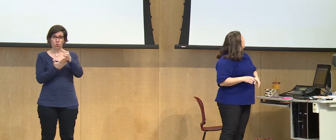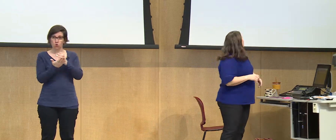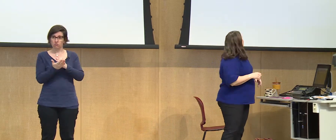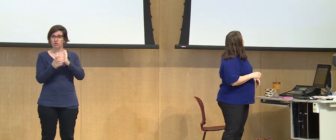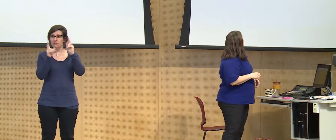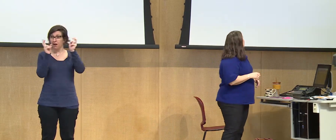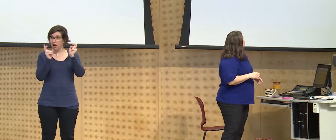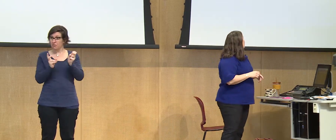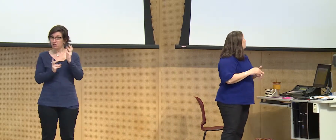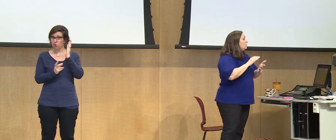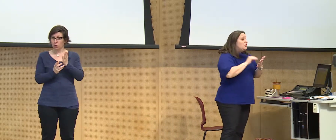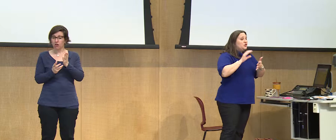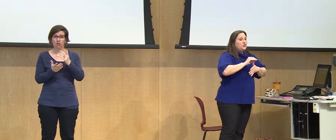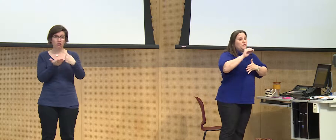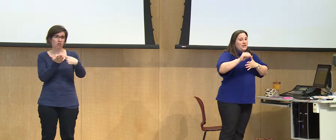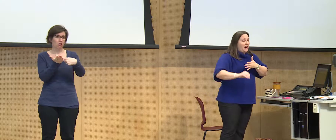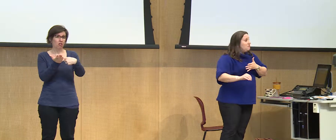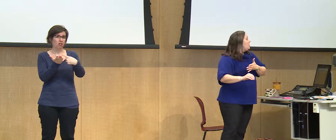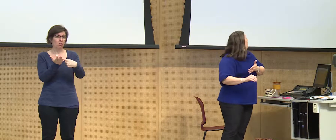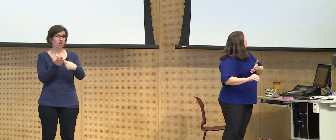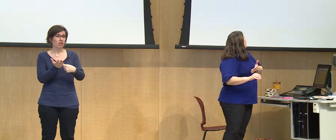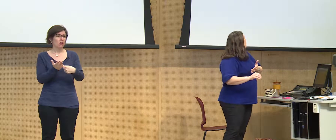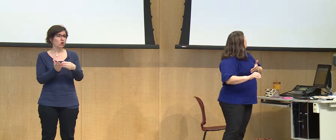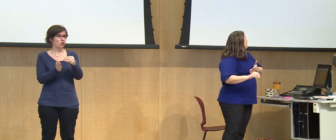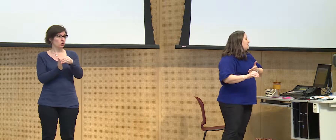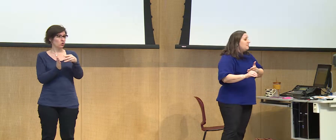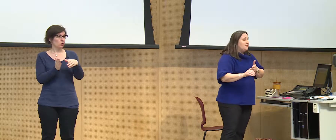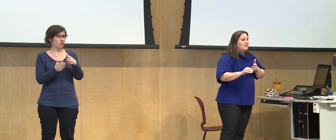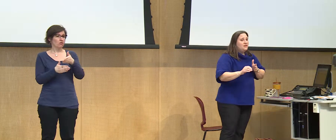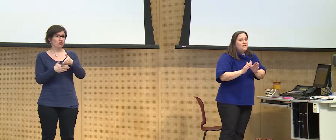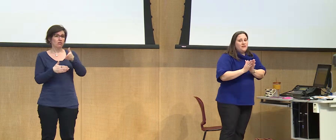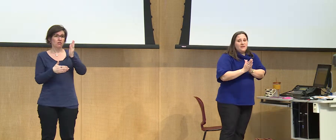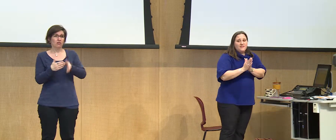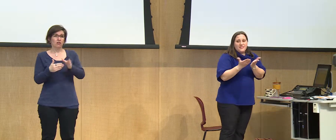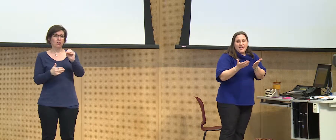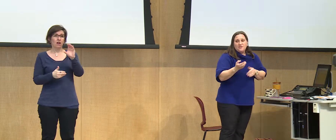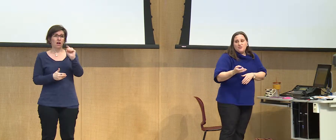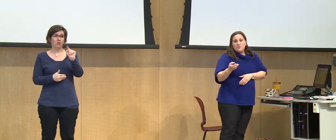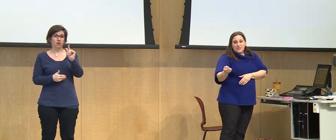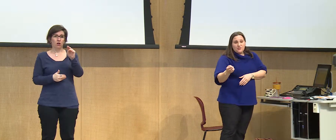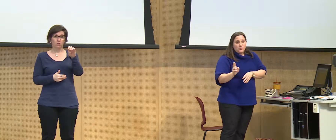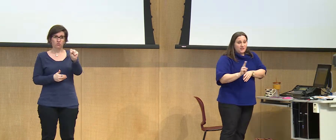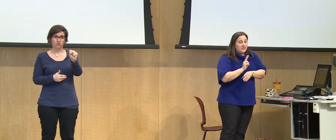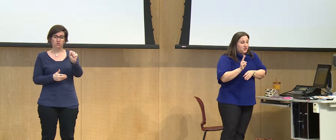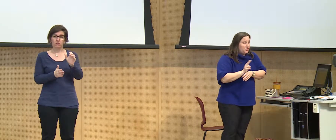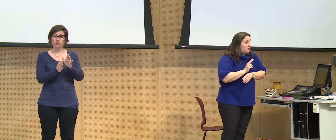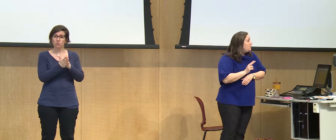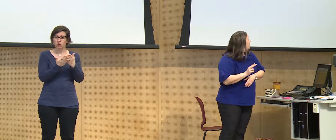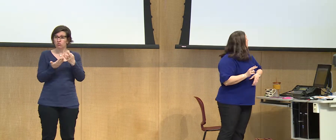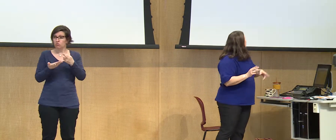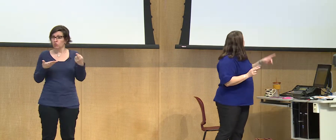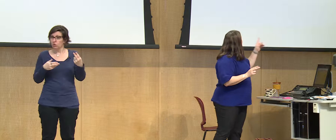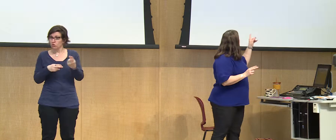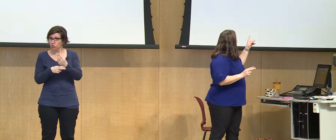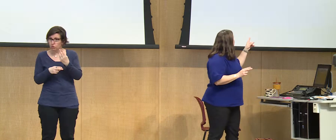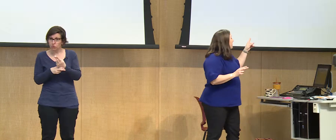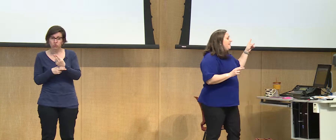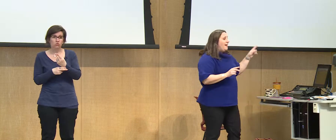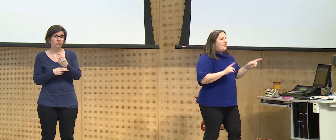topics, student outcomes, text or resources used, and